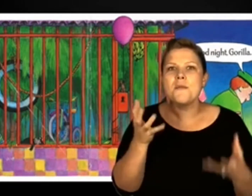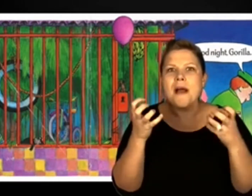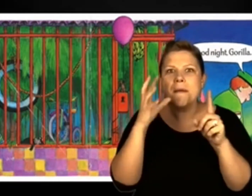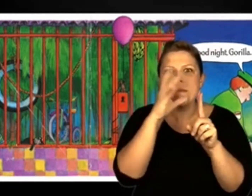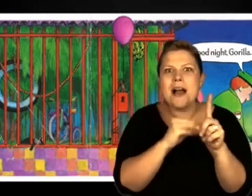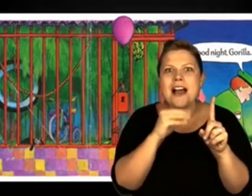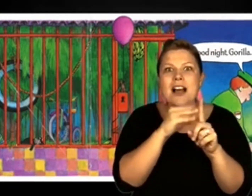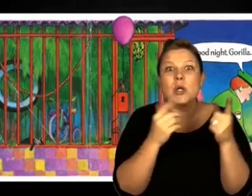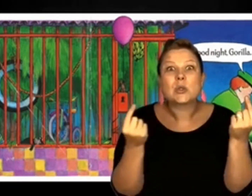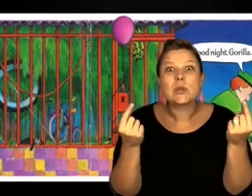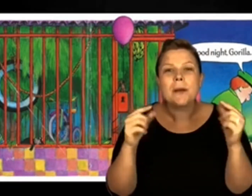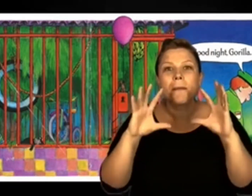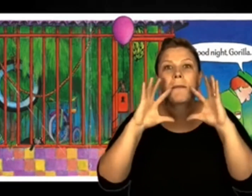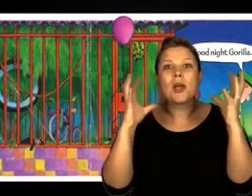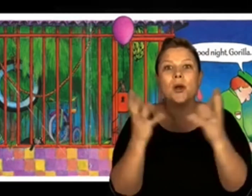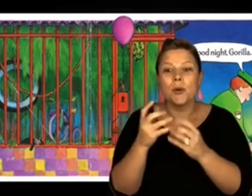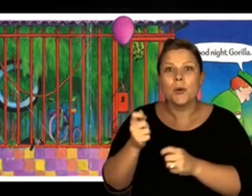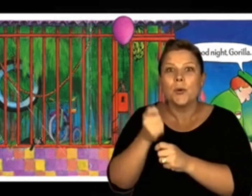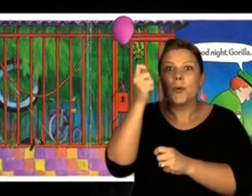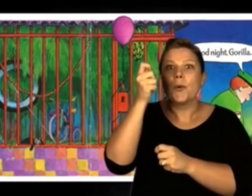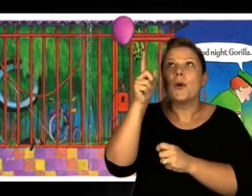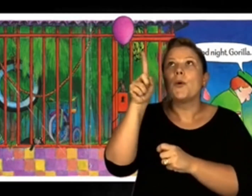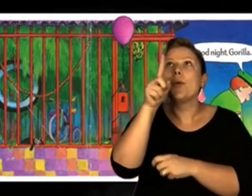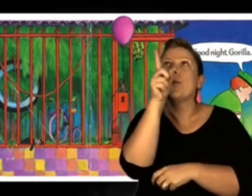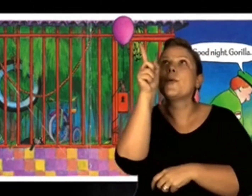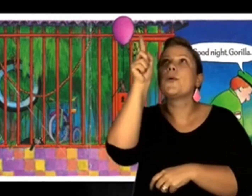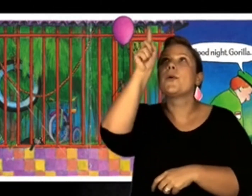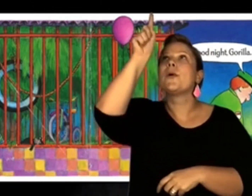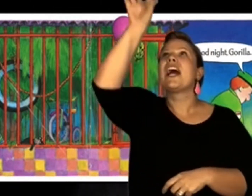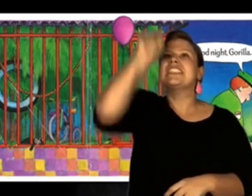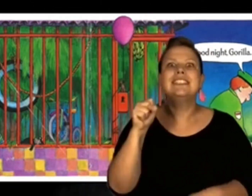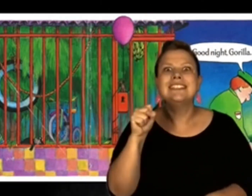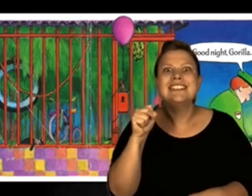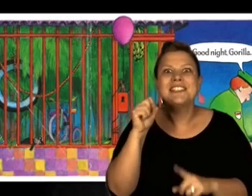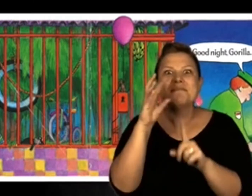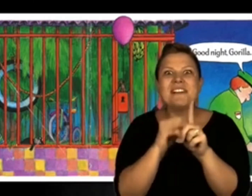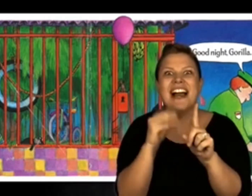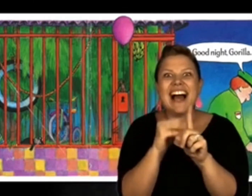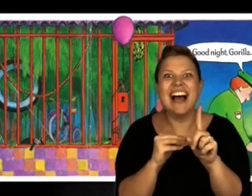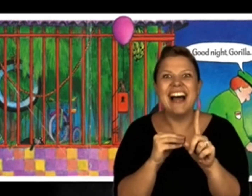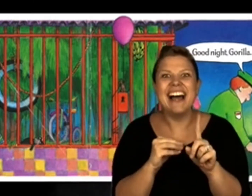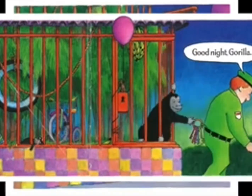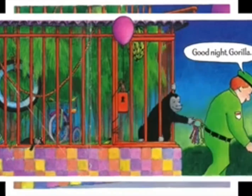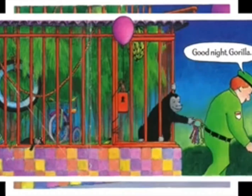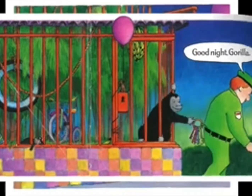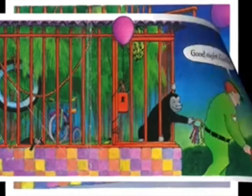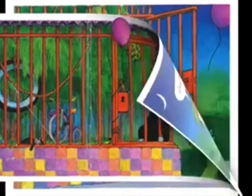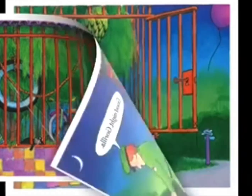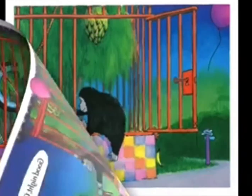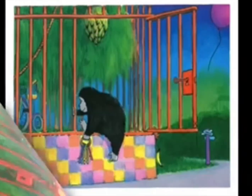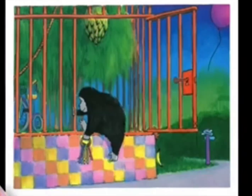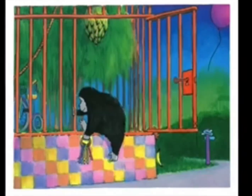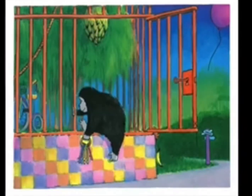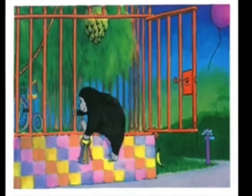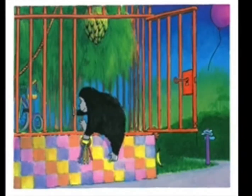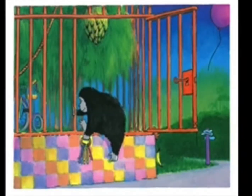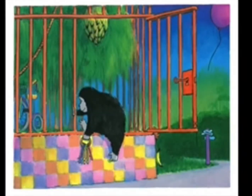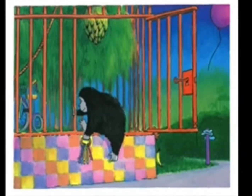The mouse was looking at the banana that was attached to the balloon. He wanted to get the banana.